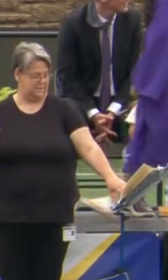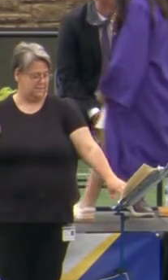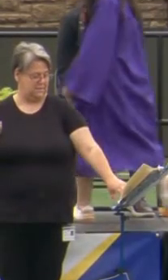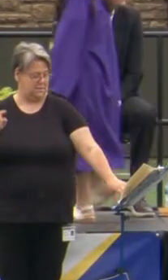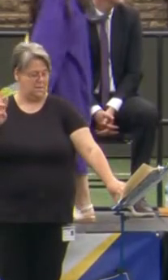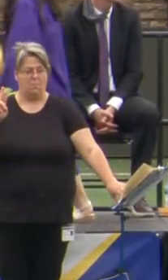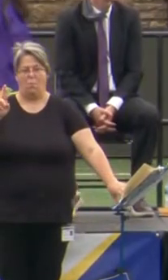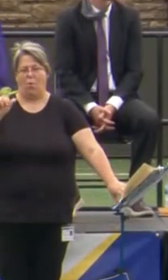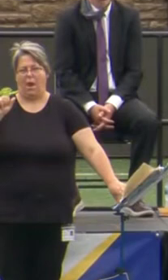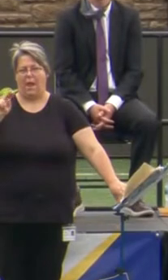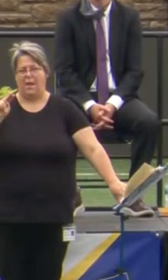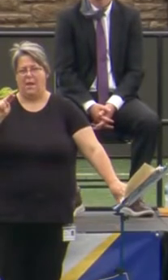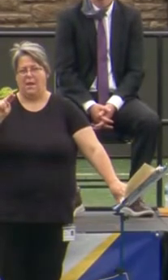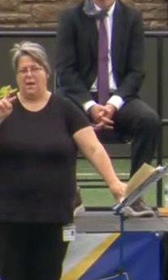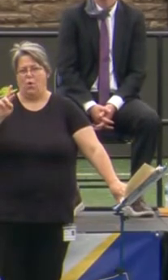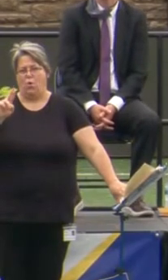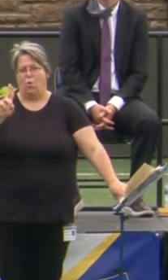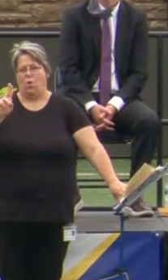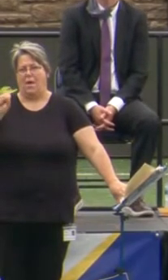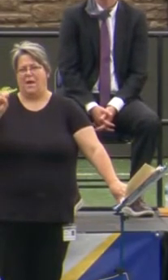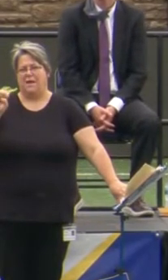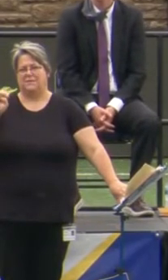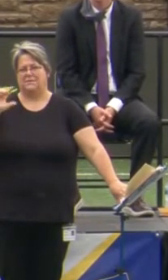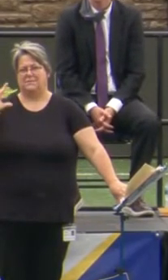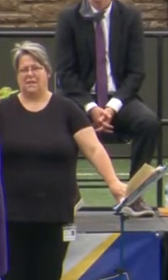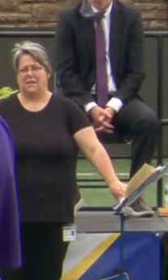Brian Russell.